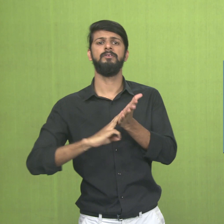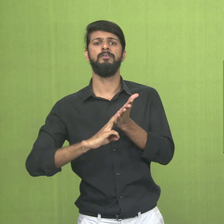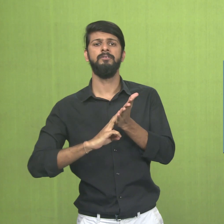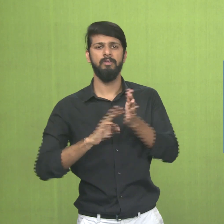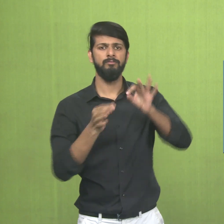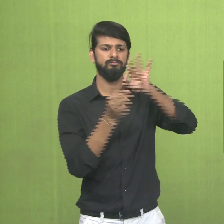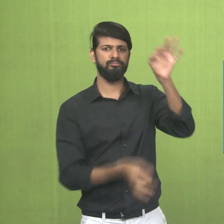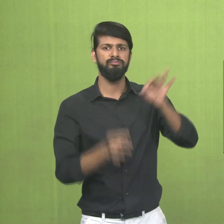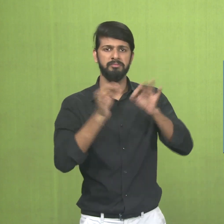centimeters.